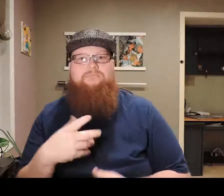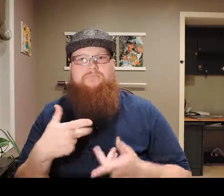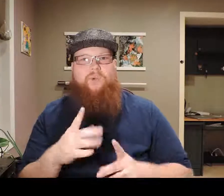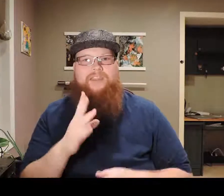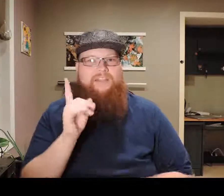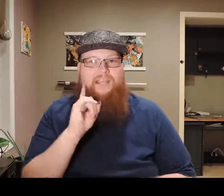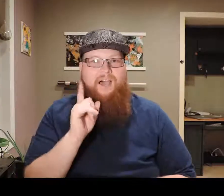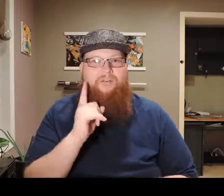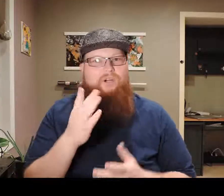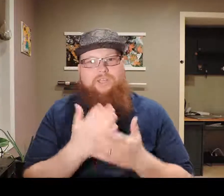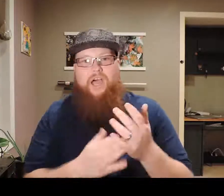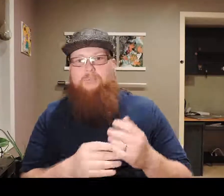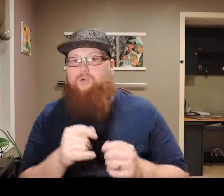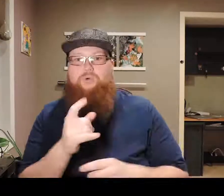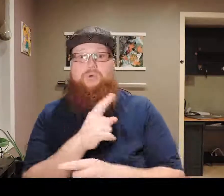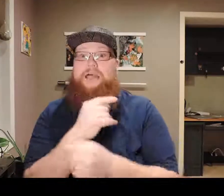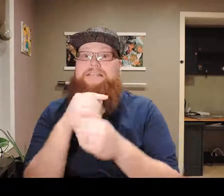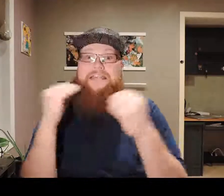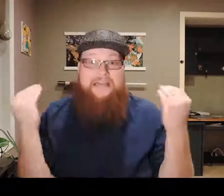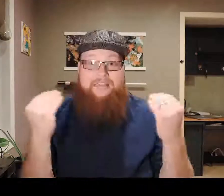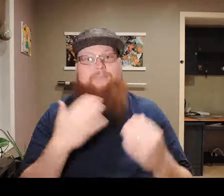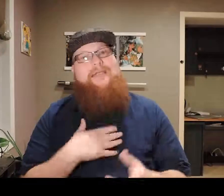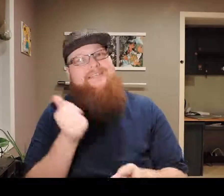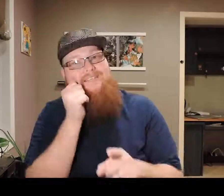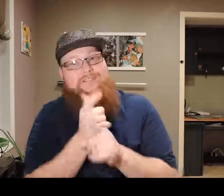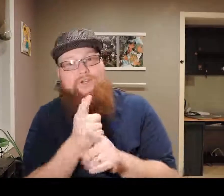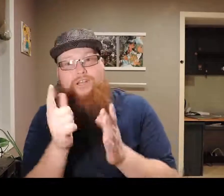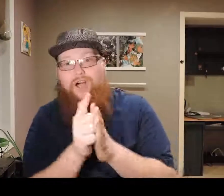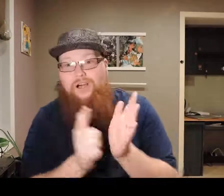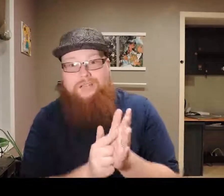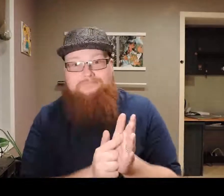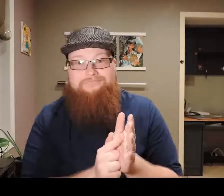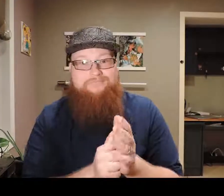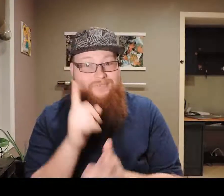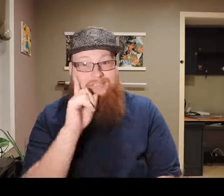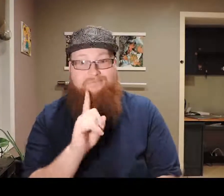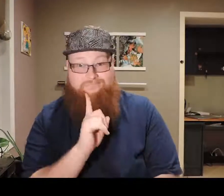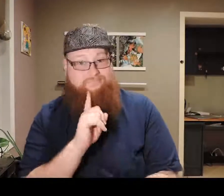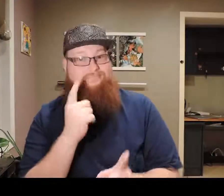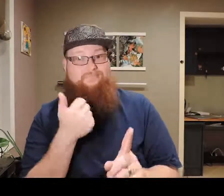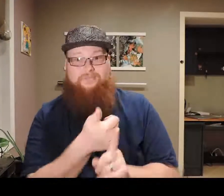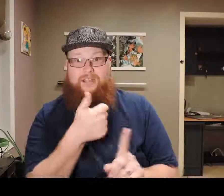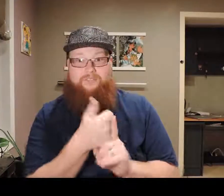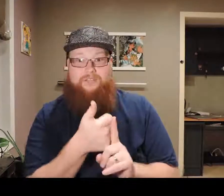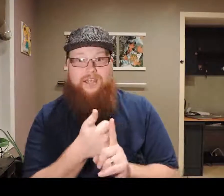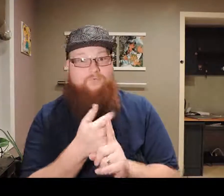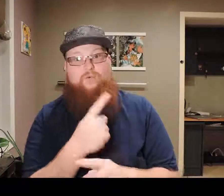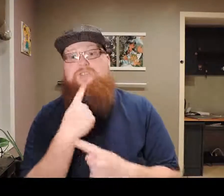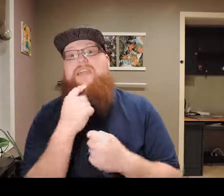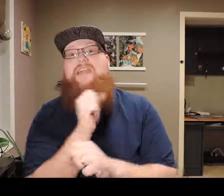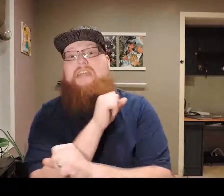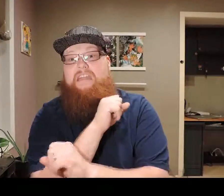the way they sound. There are some who will not say nothing. My sister-in-law, deaf herself, won't say